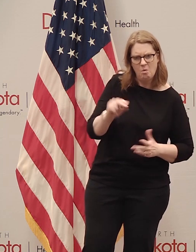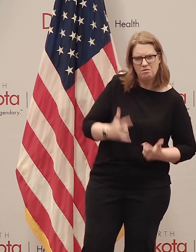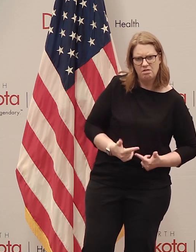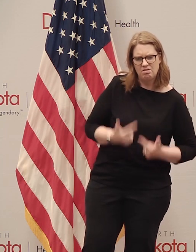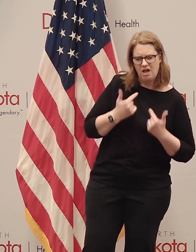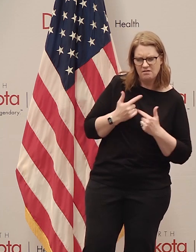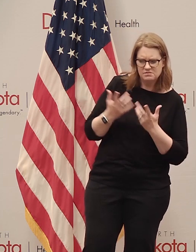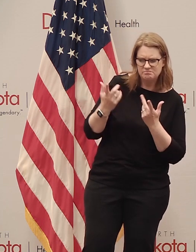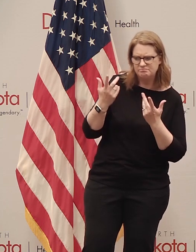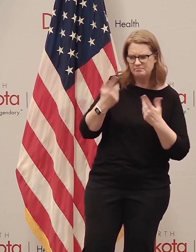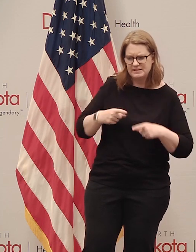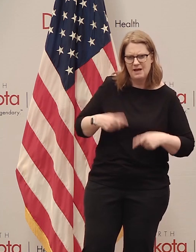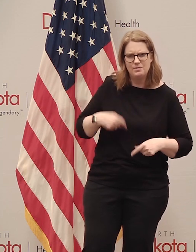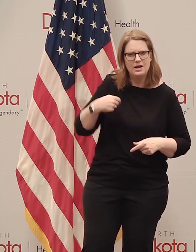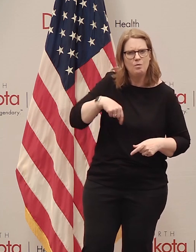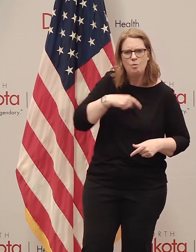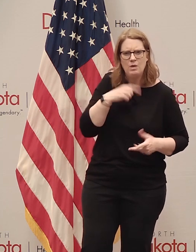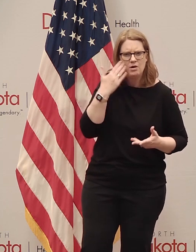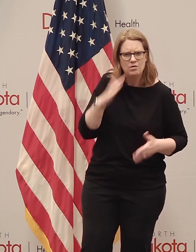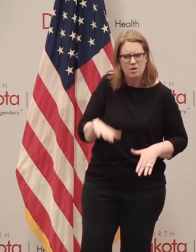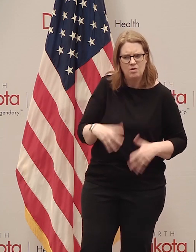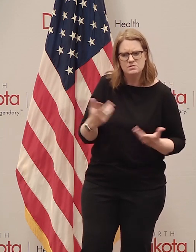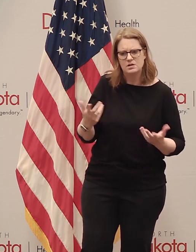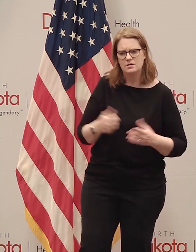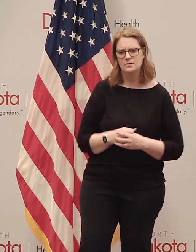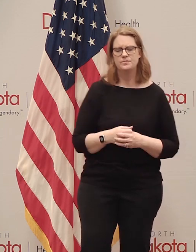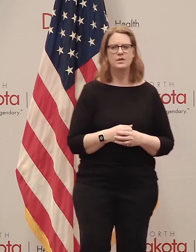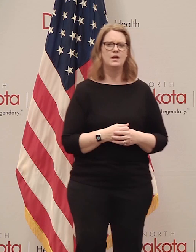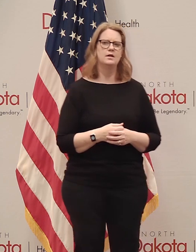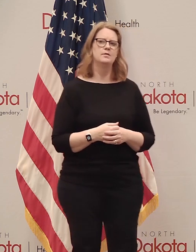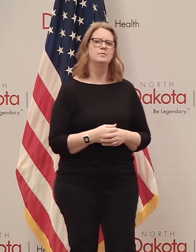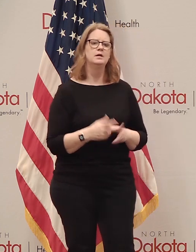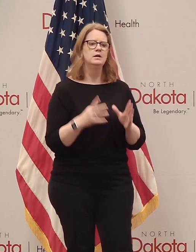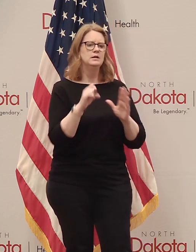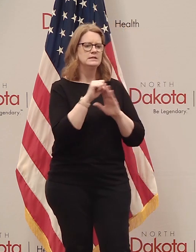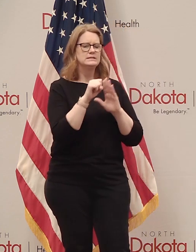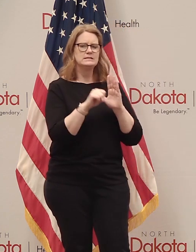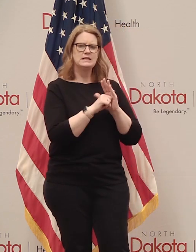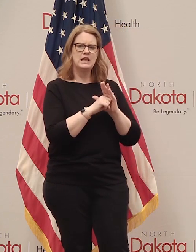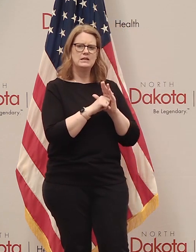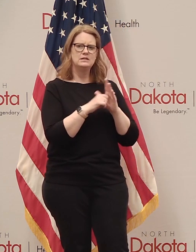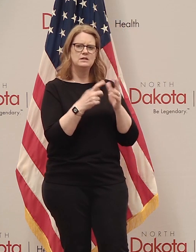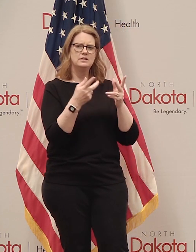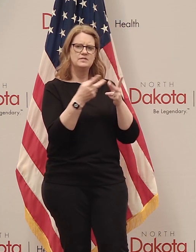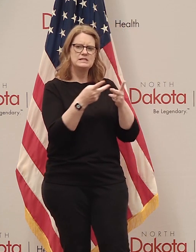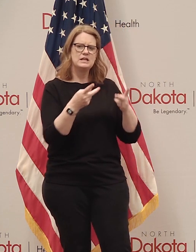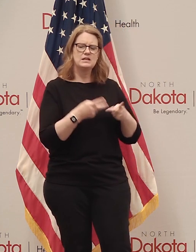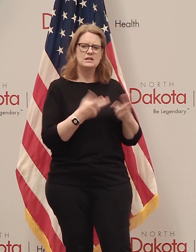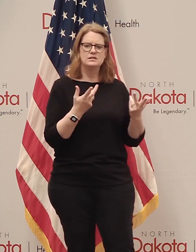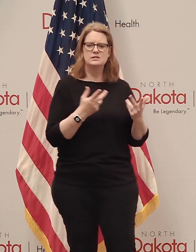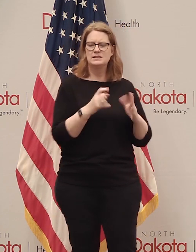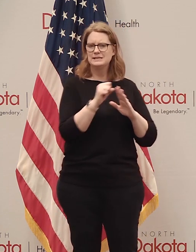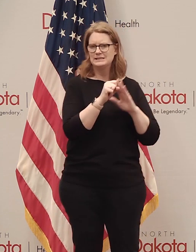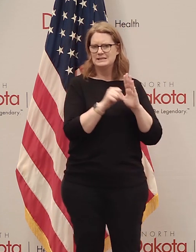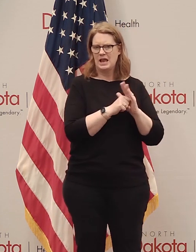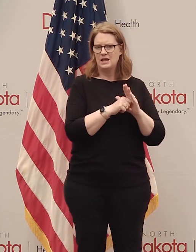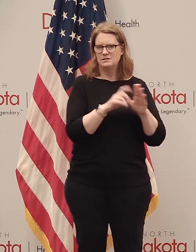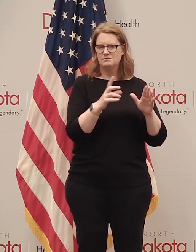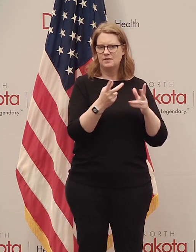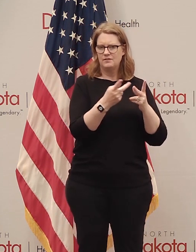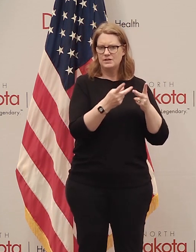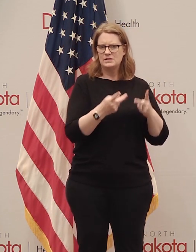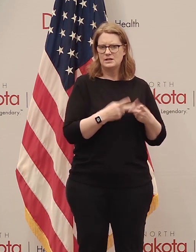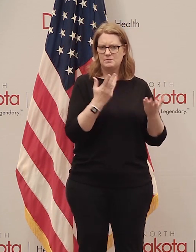Next topic, state facility update. We had questions earlier this week about when state facilities might